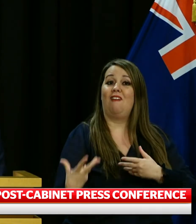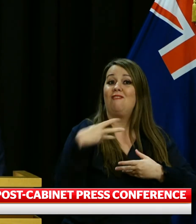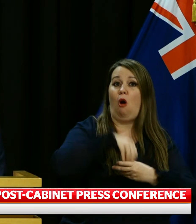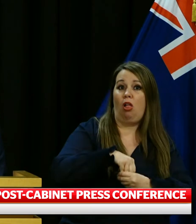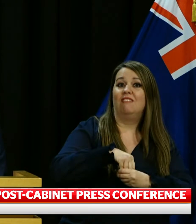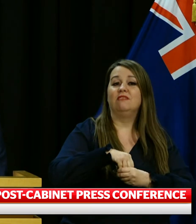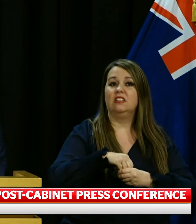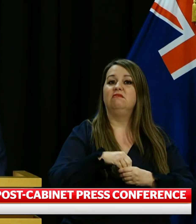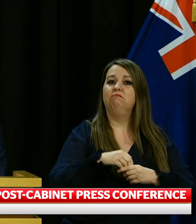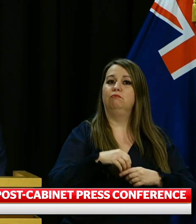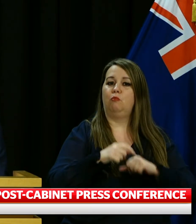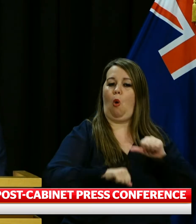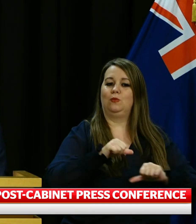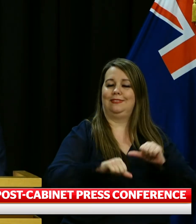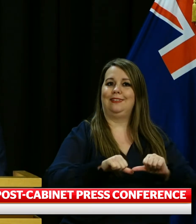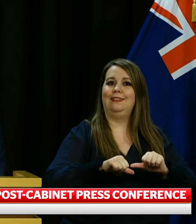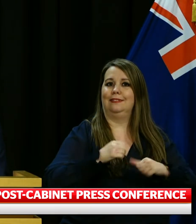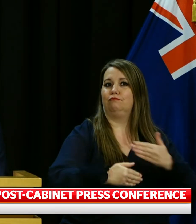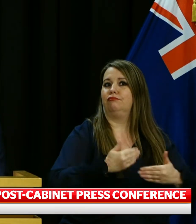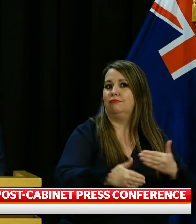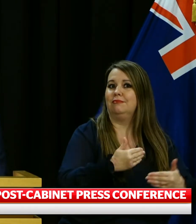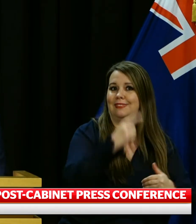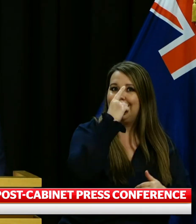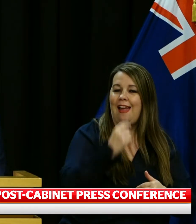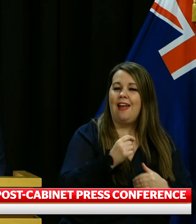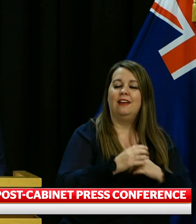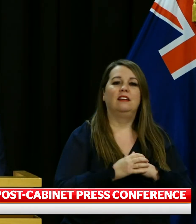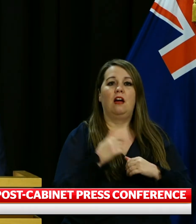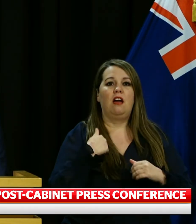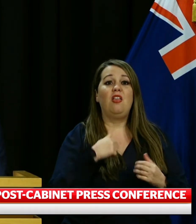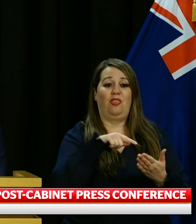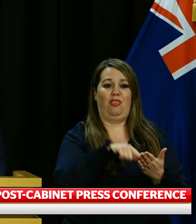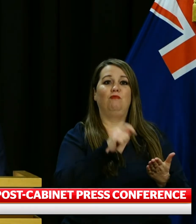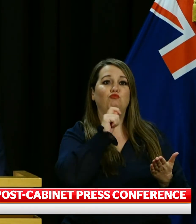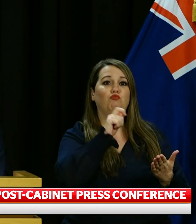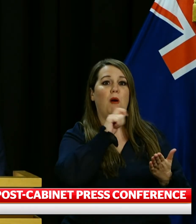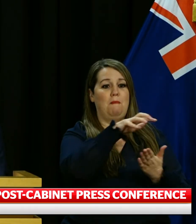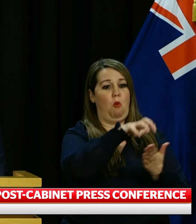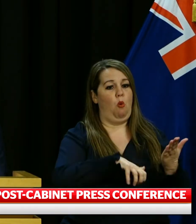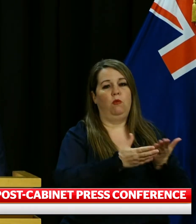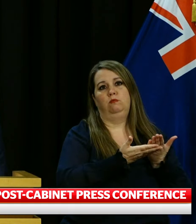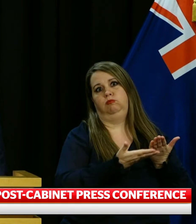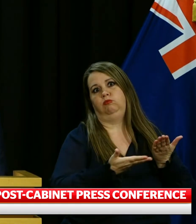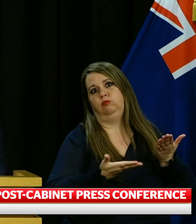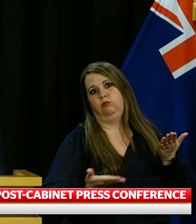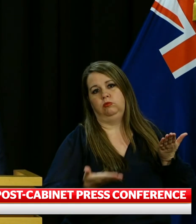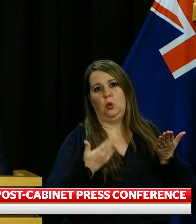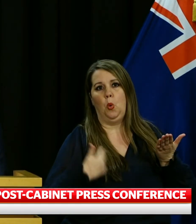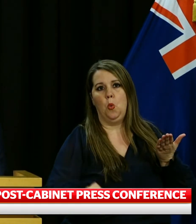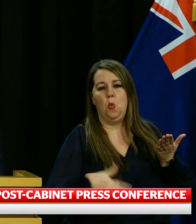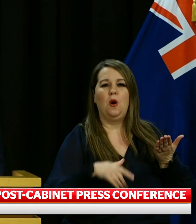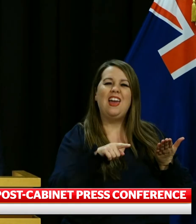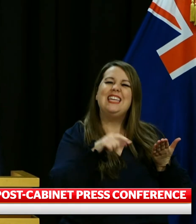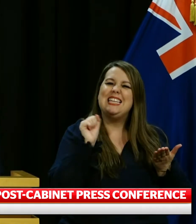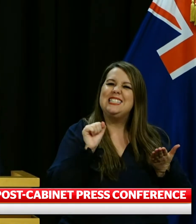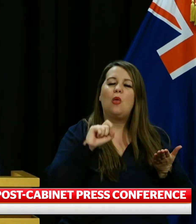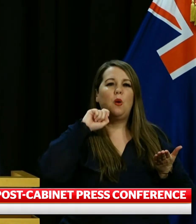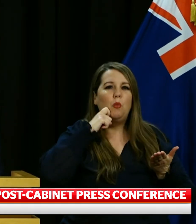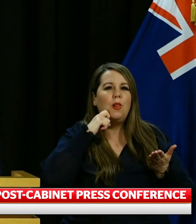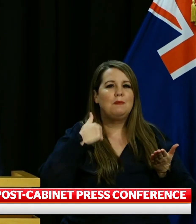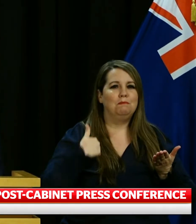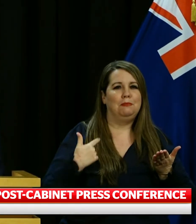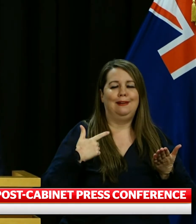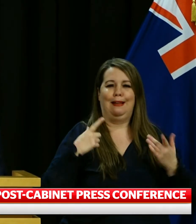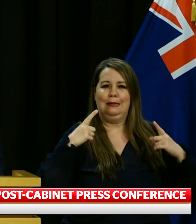in the process. I acknowledge it's a substantial report. There'll be some controversy around it. It's clearly a